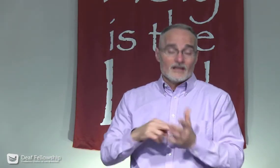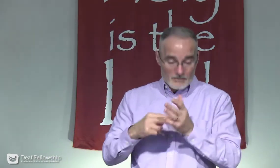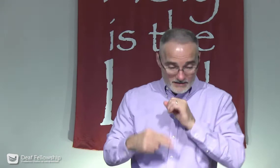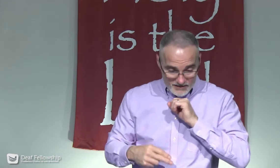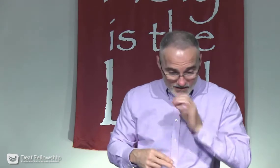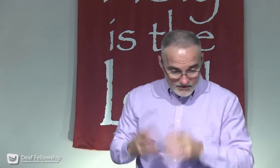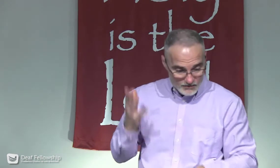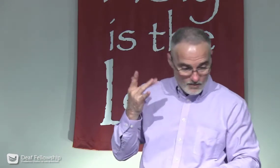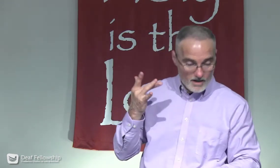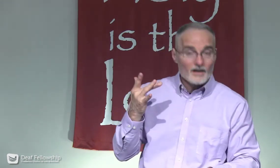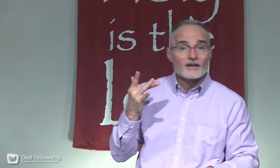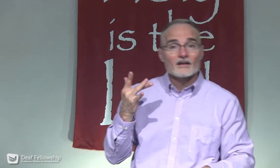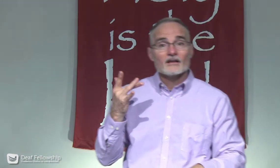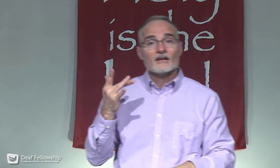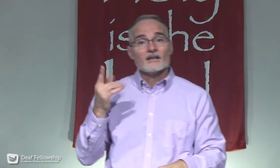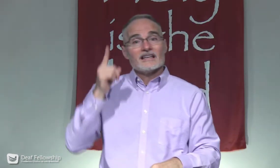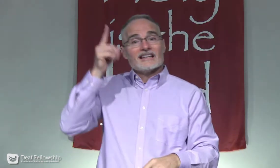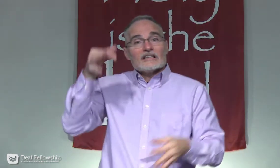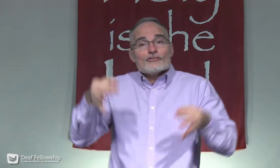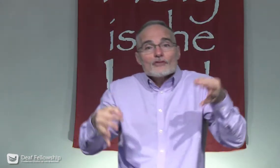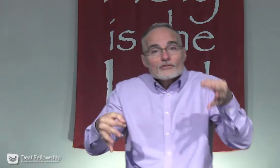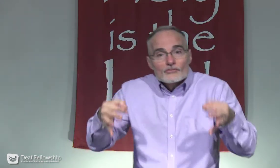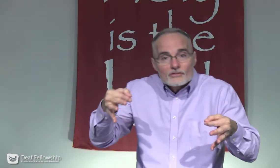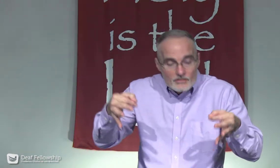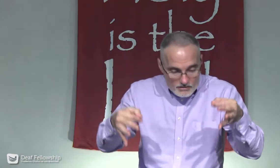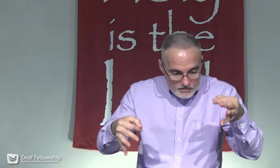nothing. They mean nothing because